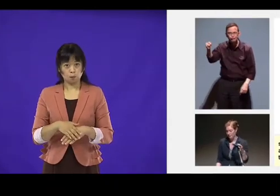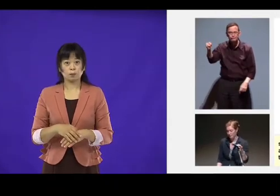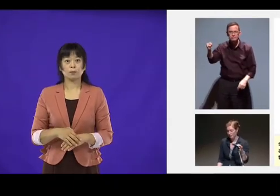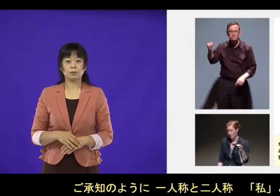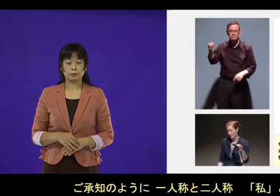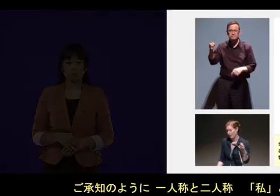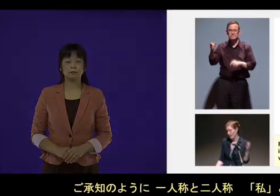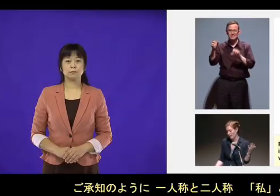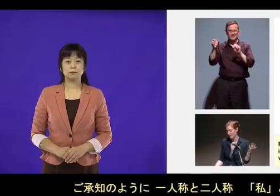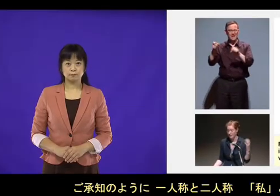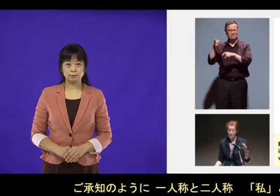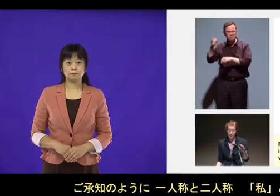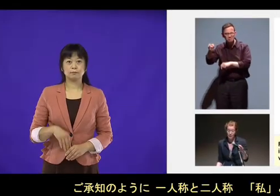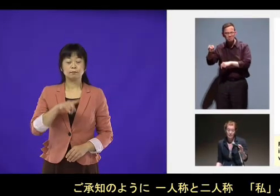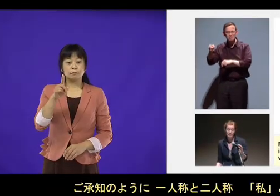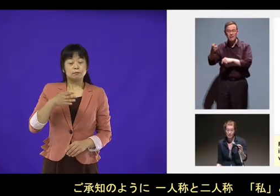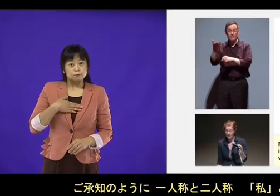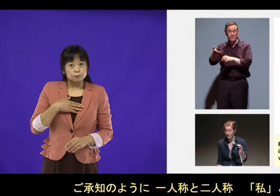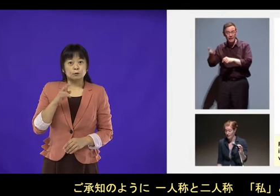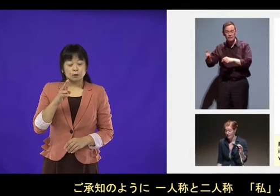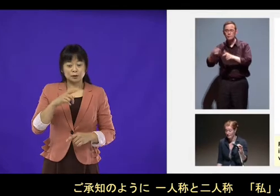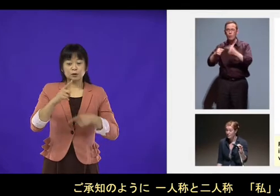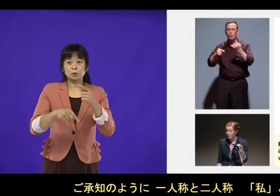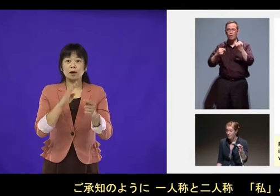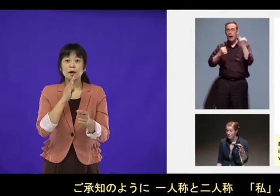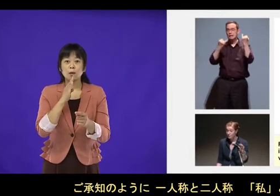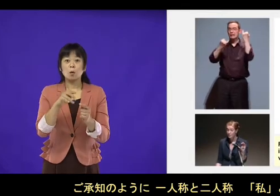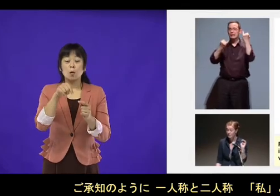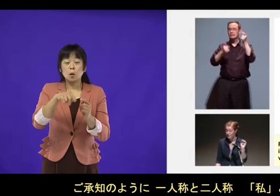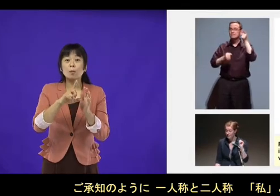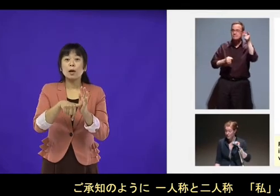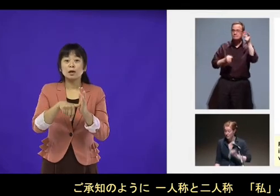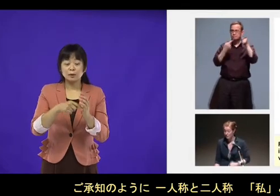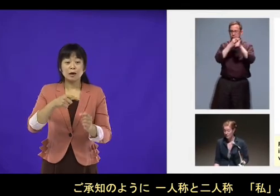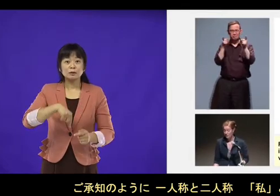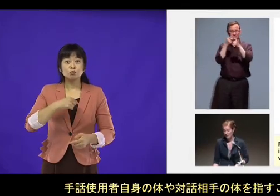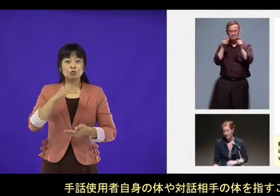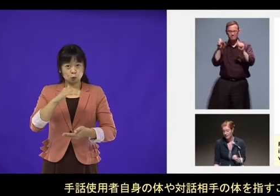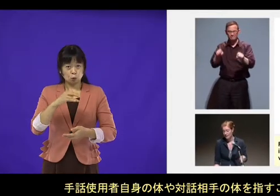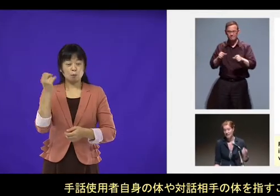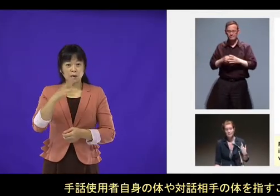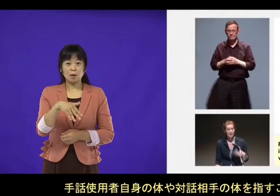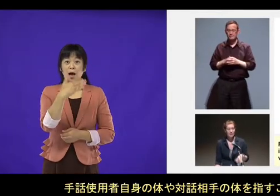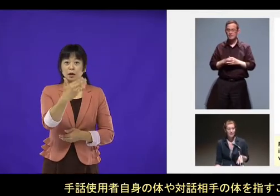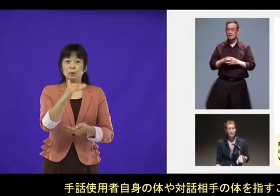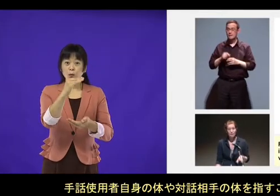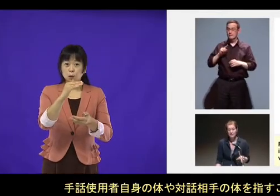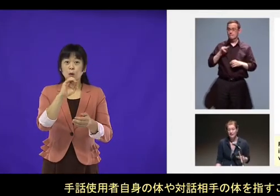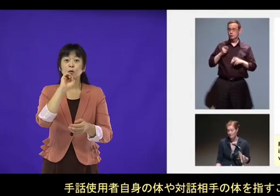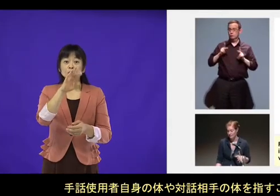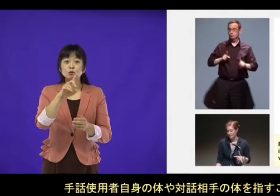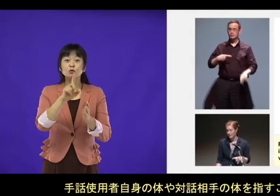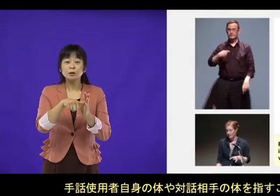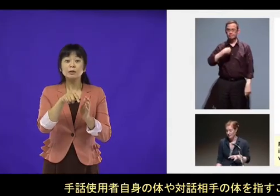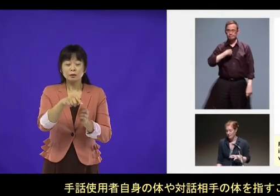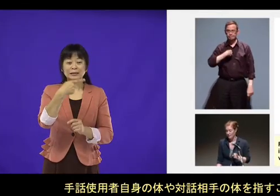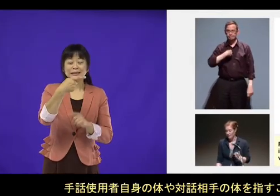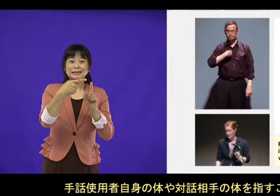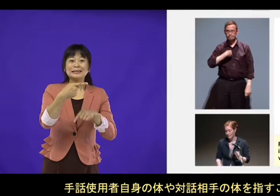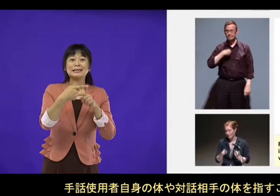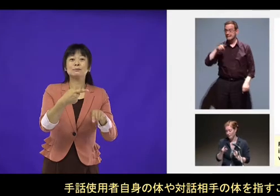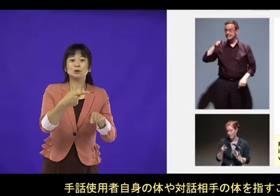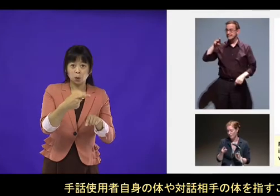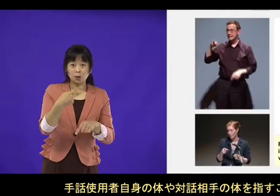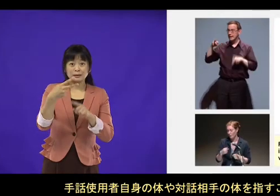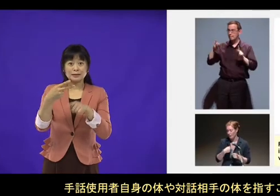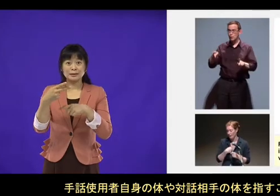And as we all know, first and second person, so me and you, are indicated by pointing at